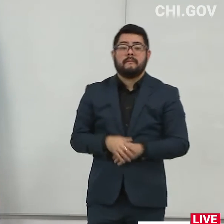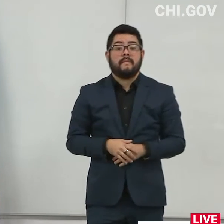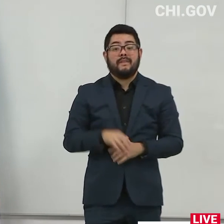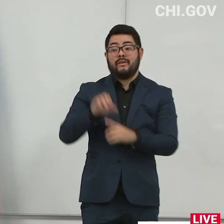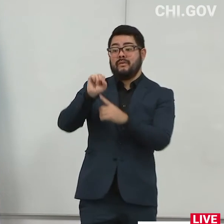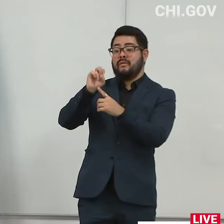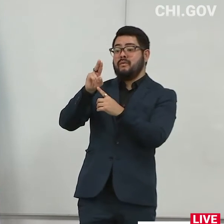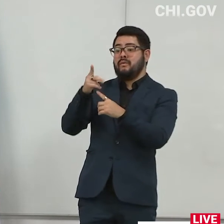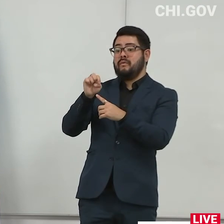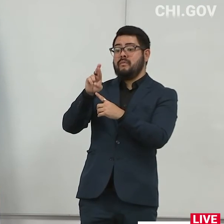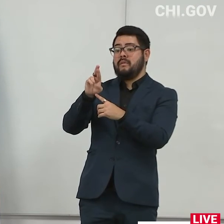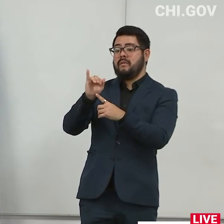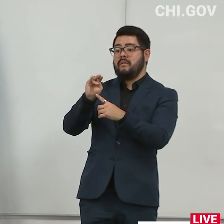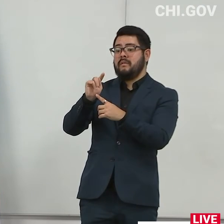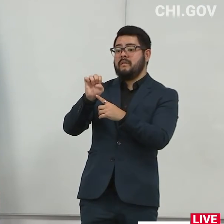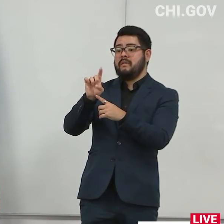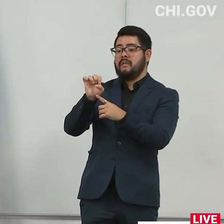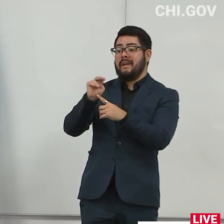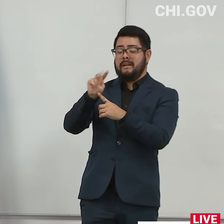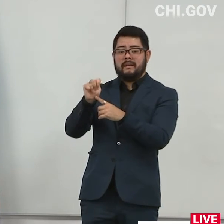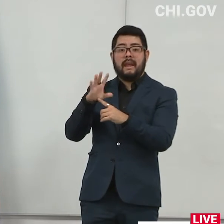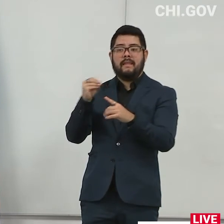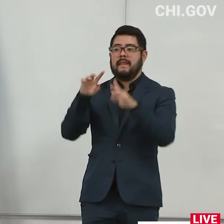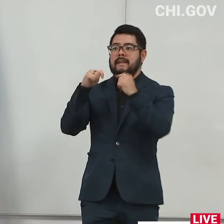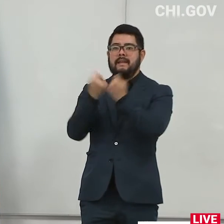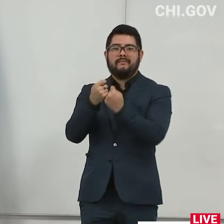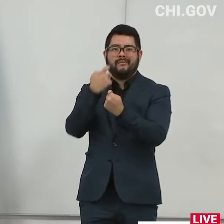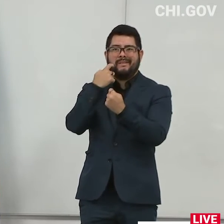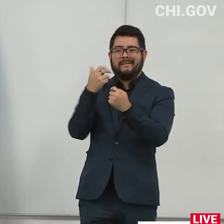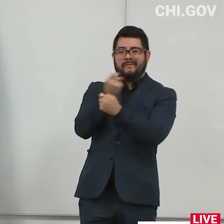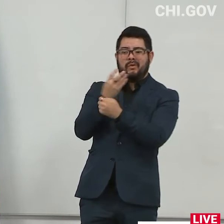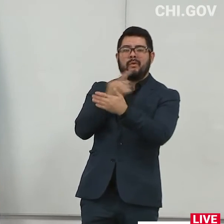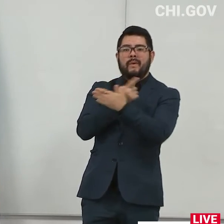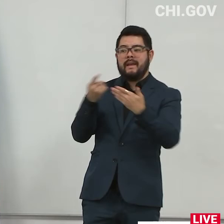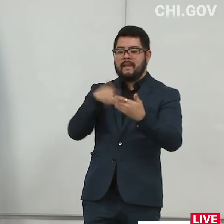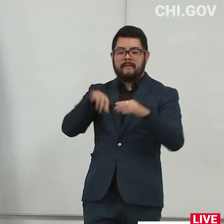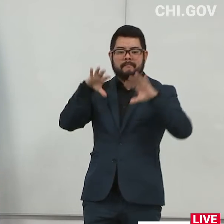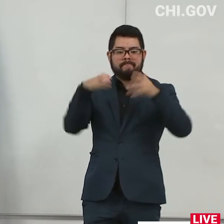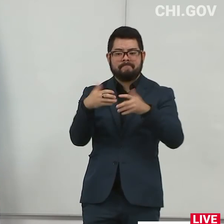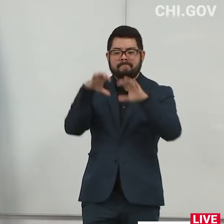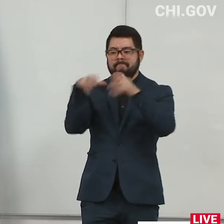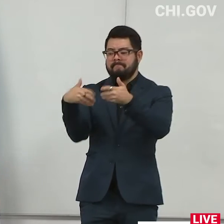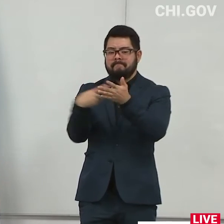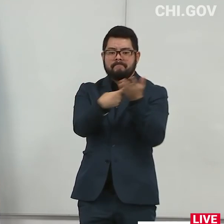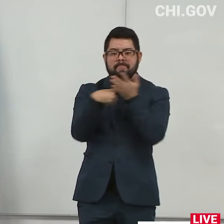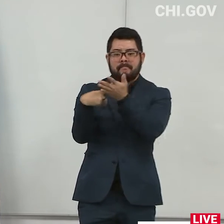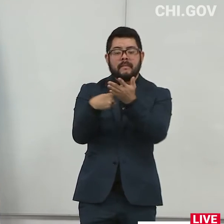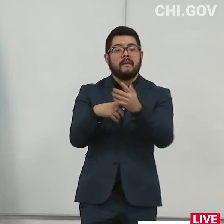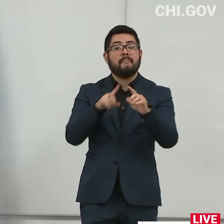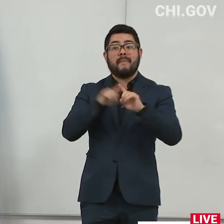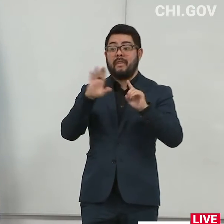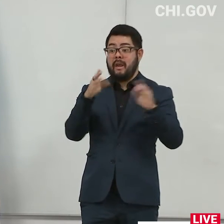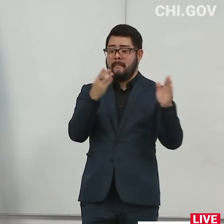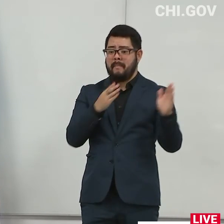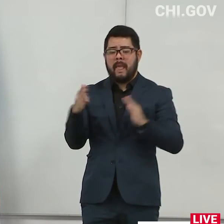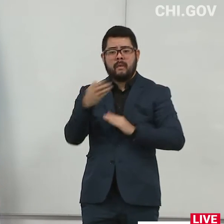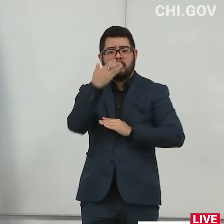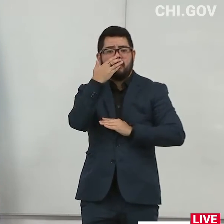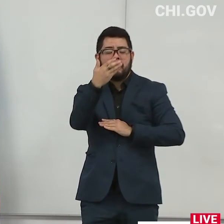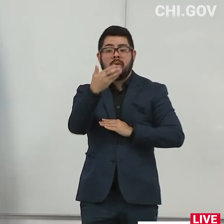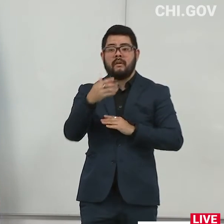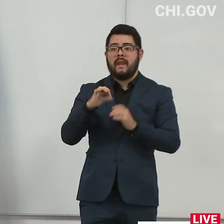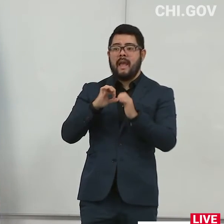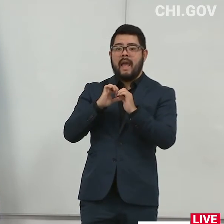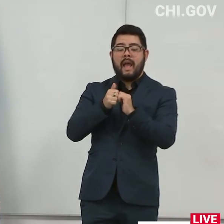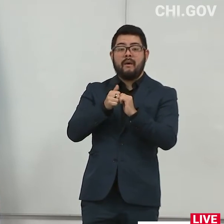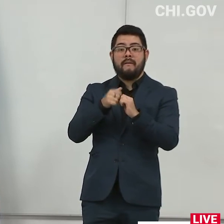team have demonstrated over the last few weeks in particular that they have a very solid plan for managing